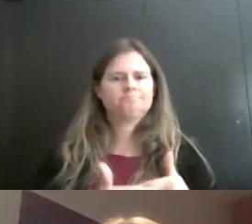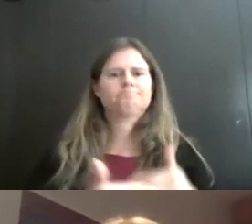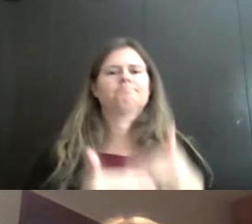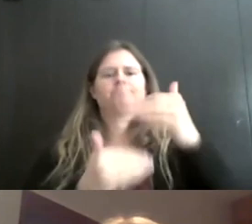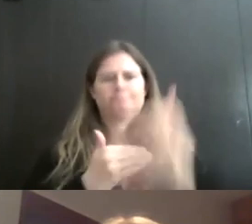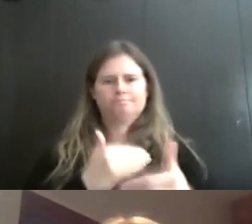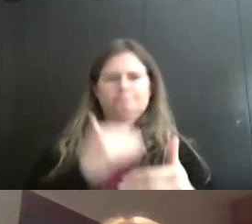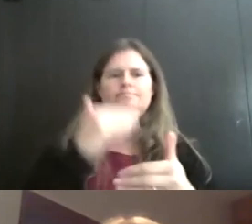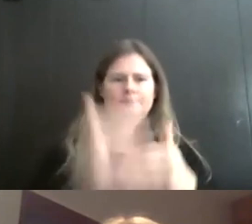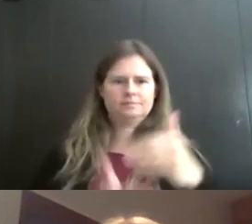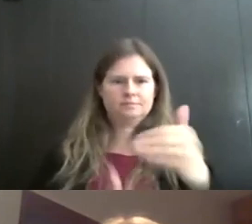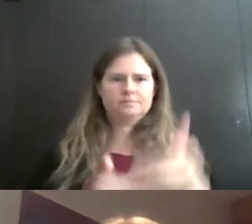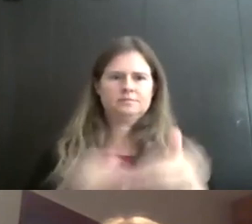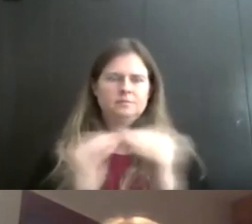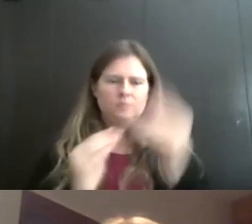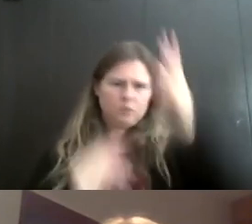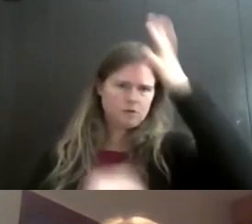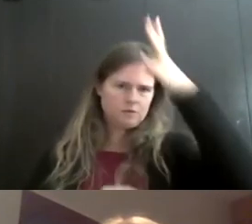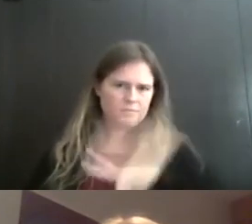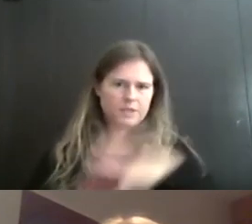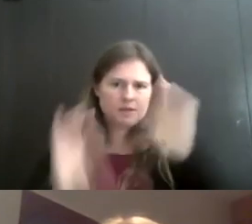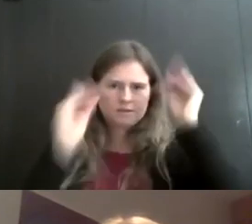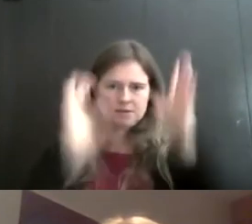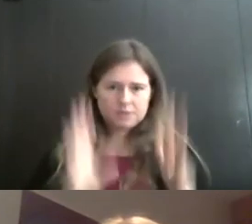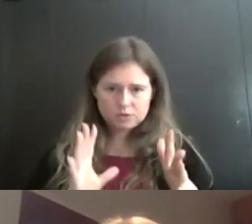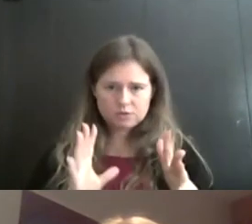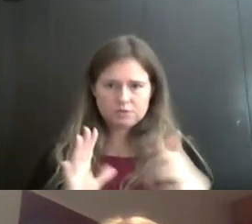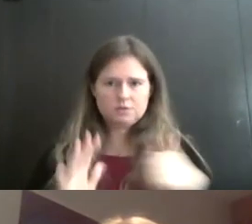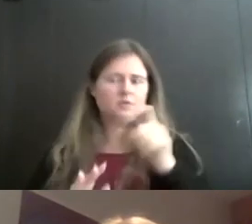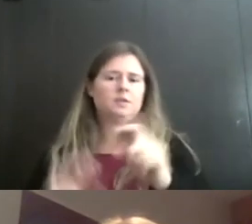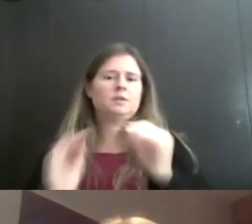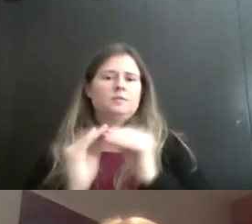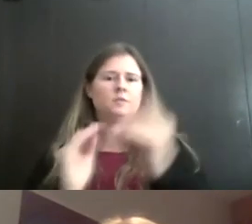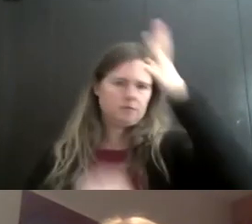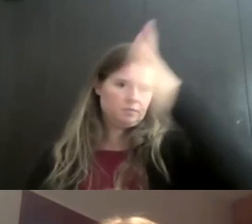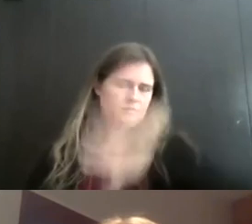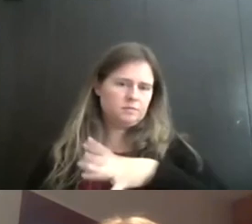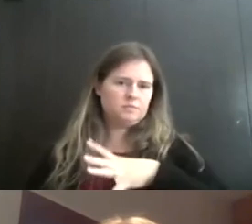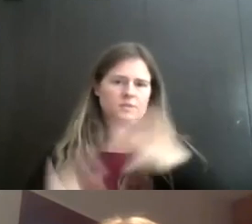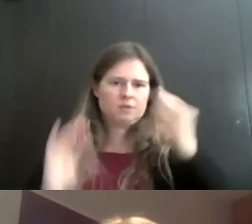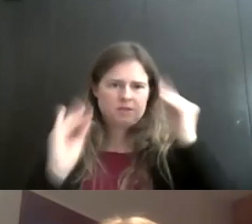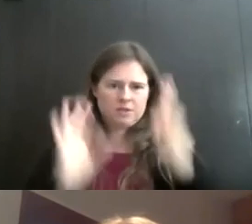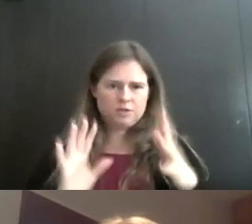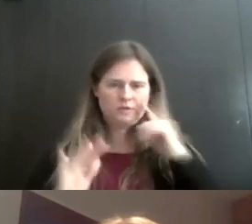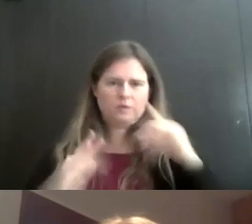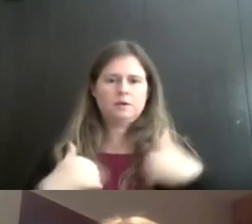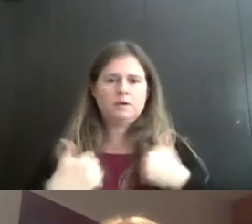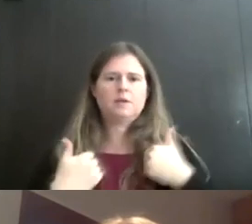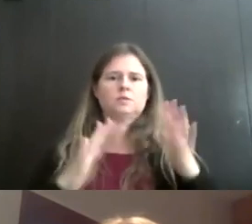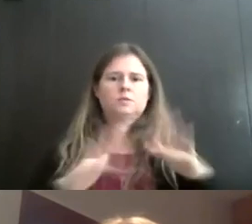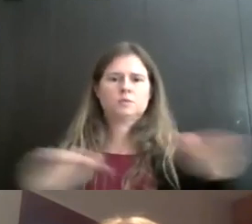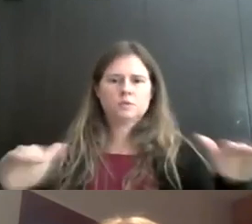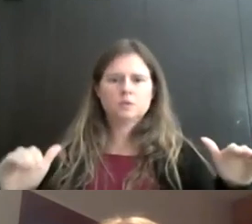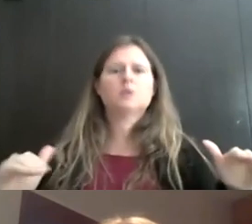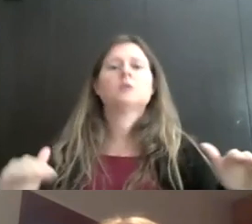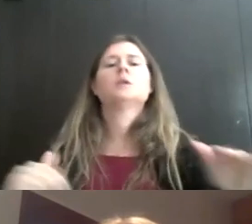more men teachers. We need more men teachers in the lower grades. We need more